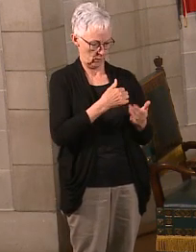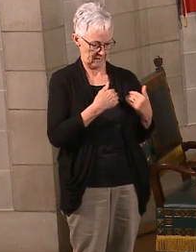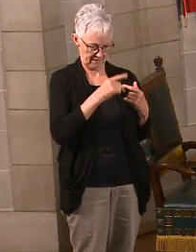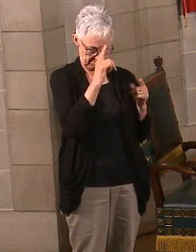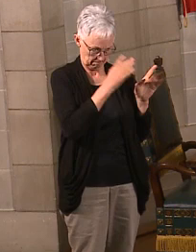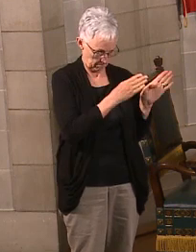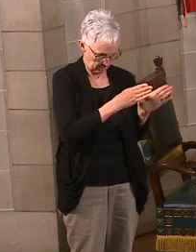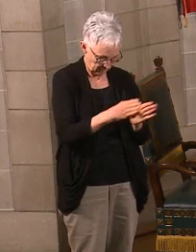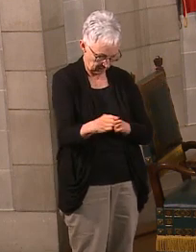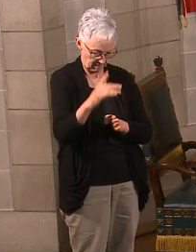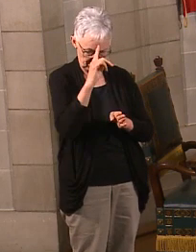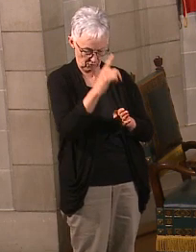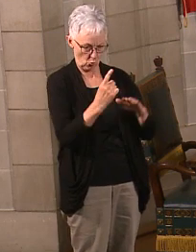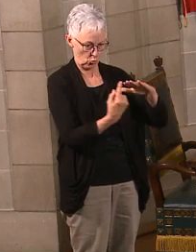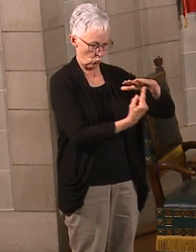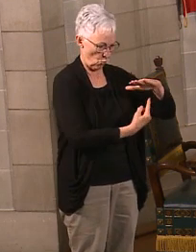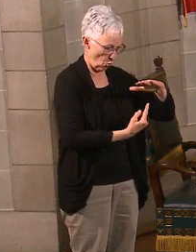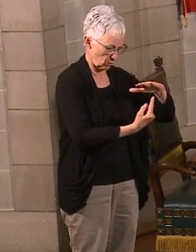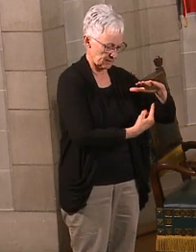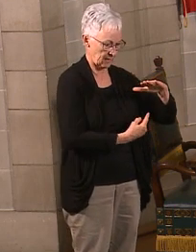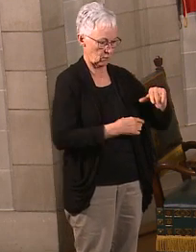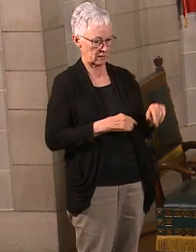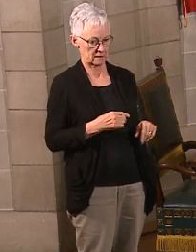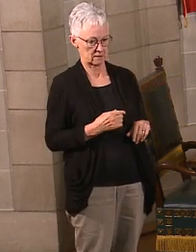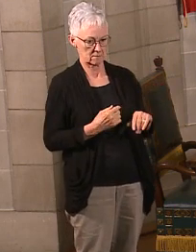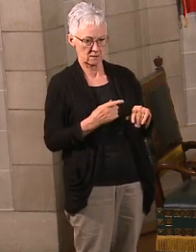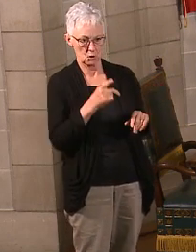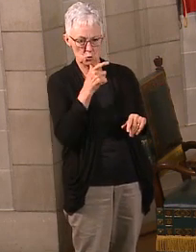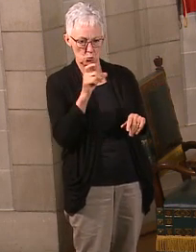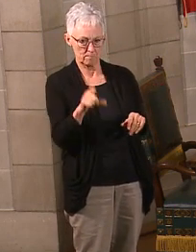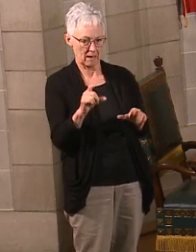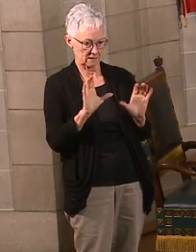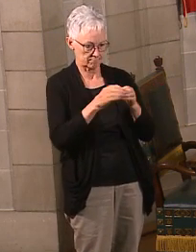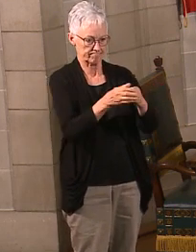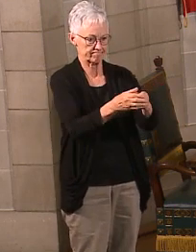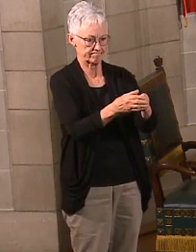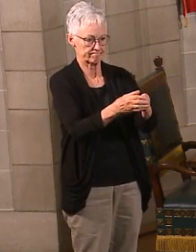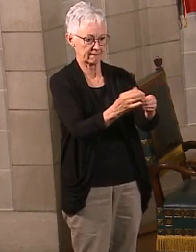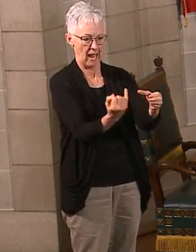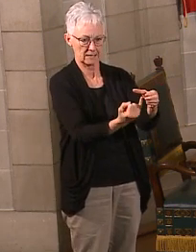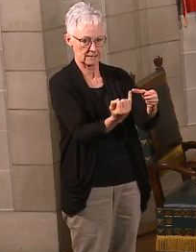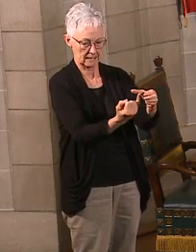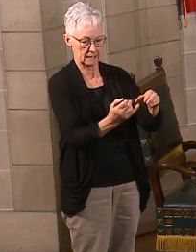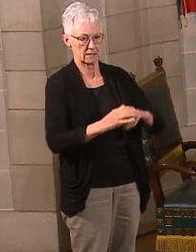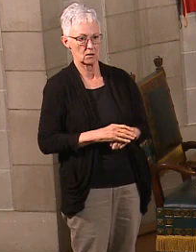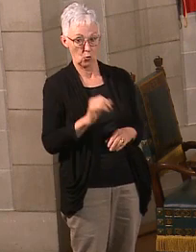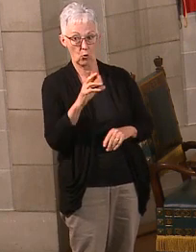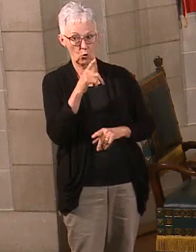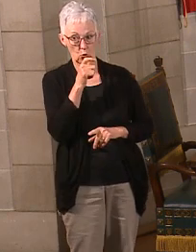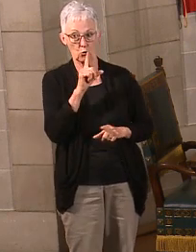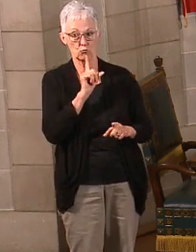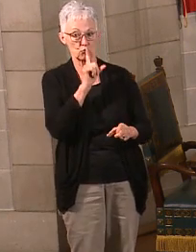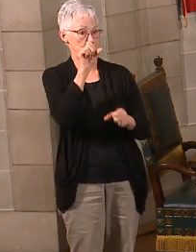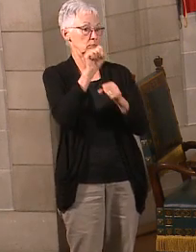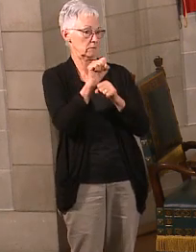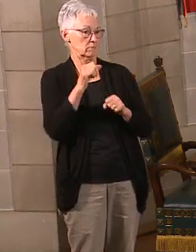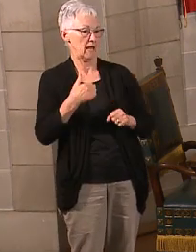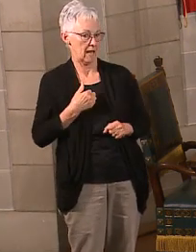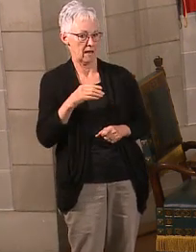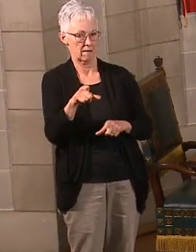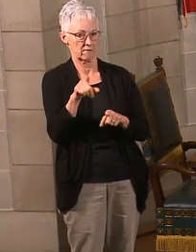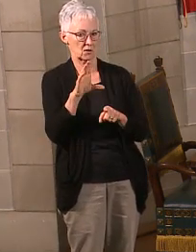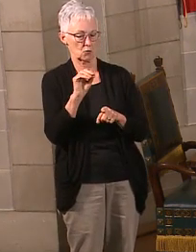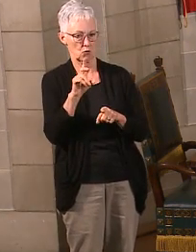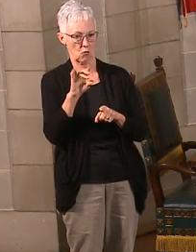for isolation and responding to people that are symptomatic or that actually have been diagnosed with COVID-19. but